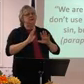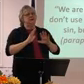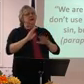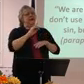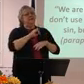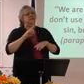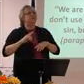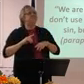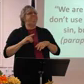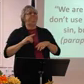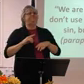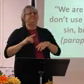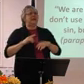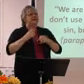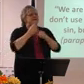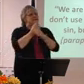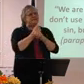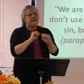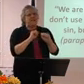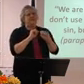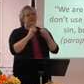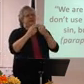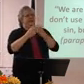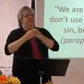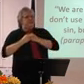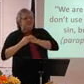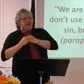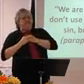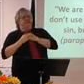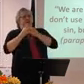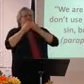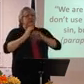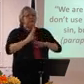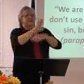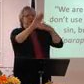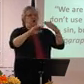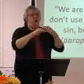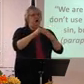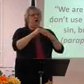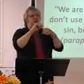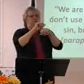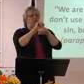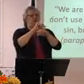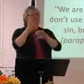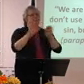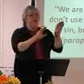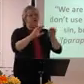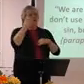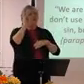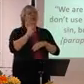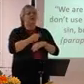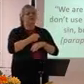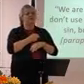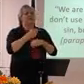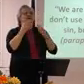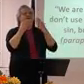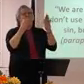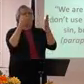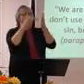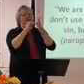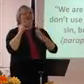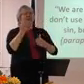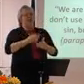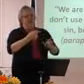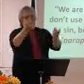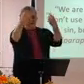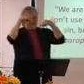Lord, your safety, bless them in all their job assignments. And thank you again that we could